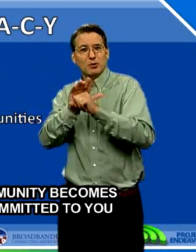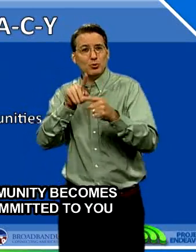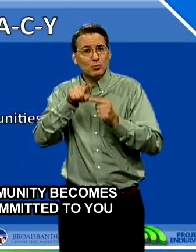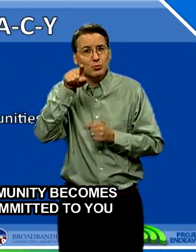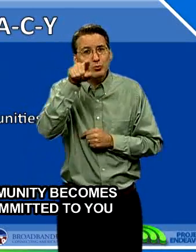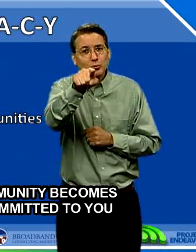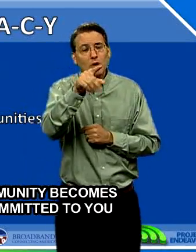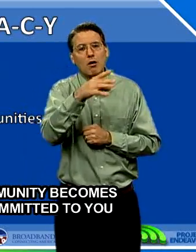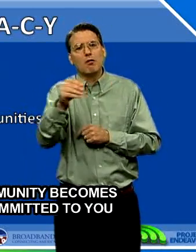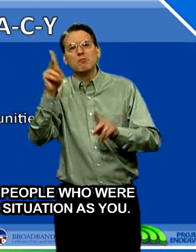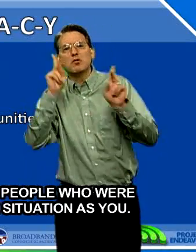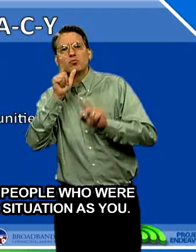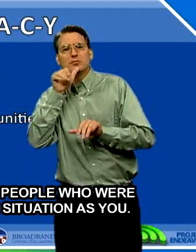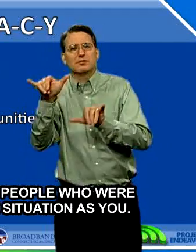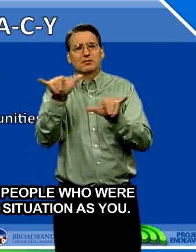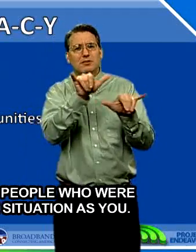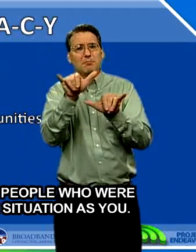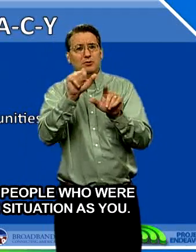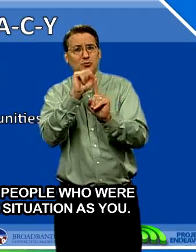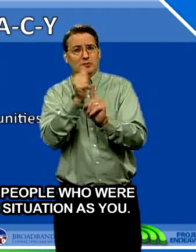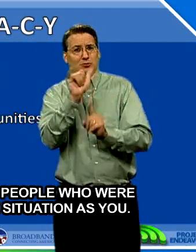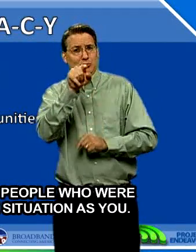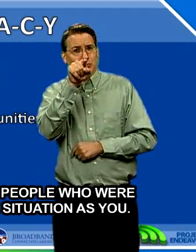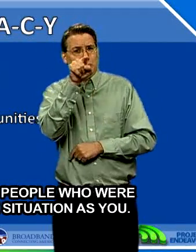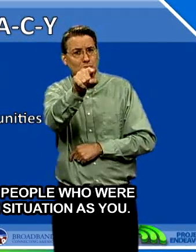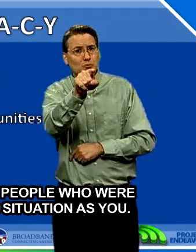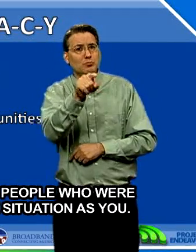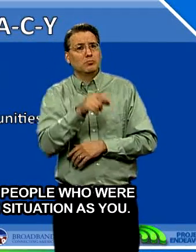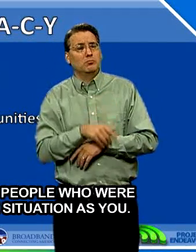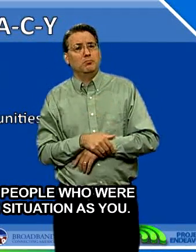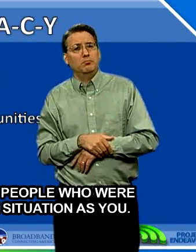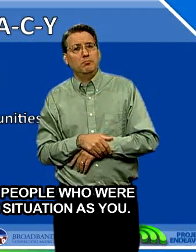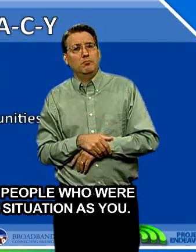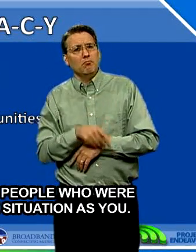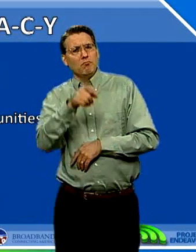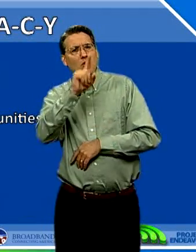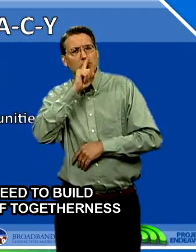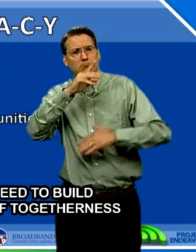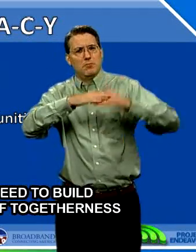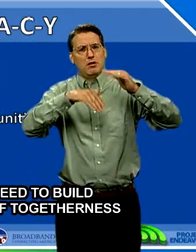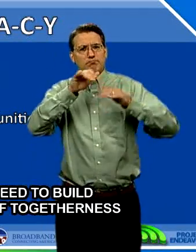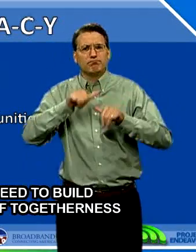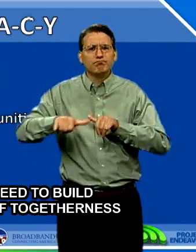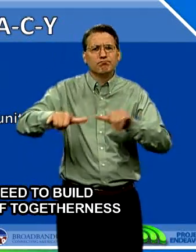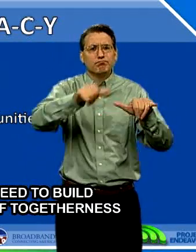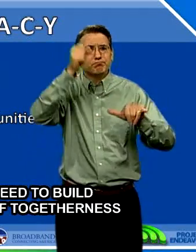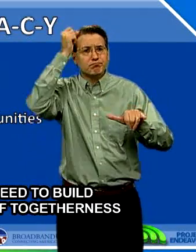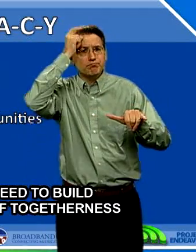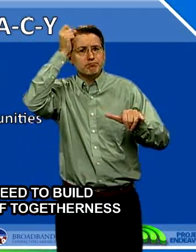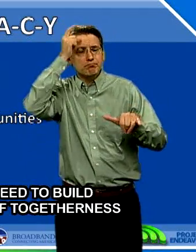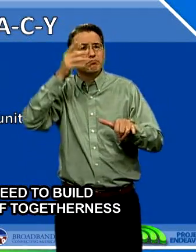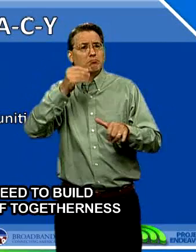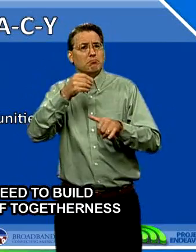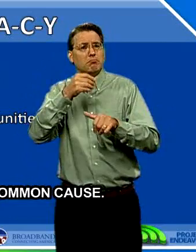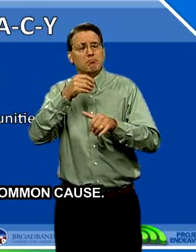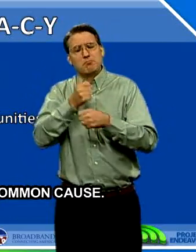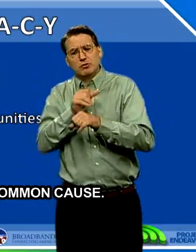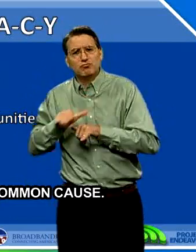you, as well as people who were in the same situation as you. We need to build a sense of togetherness and a